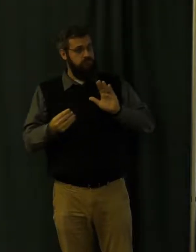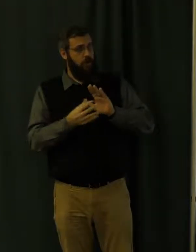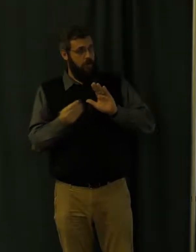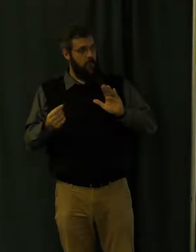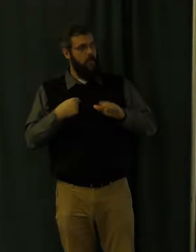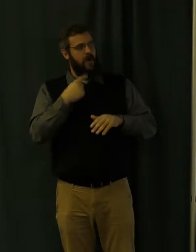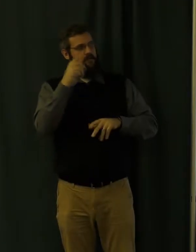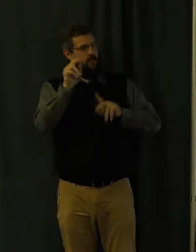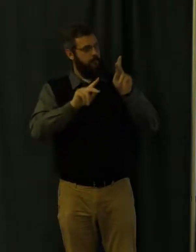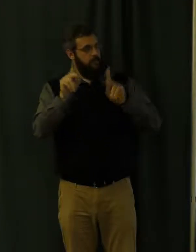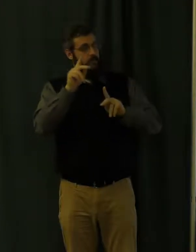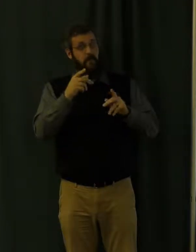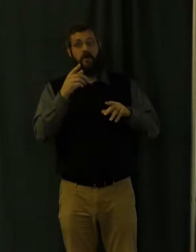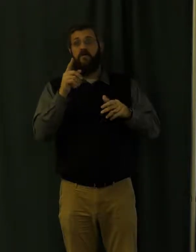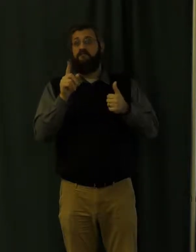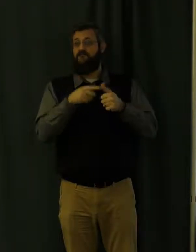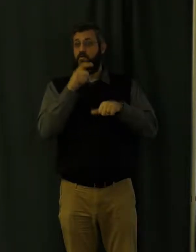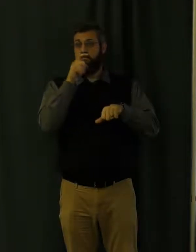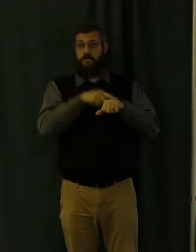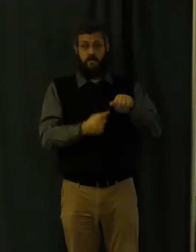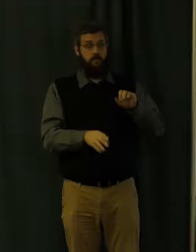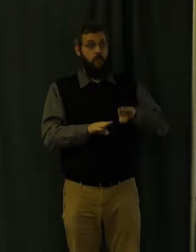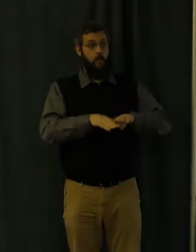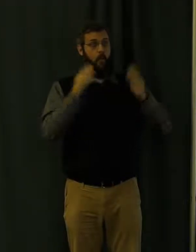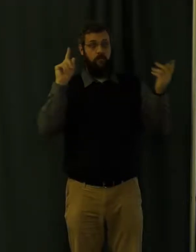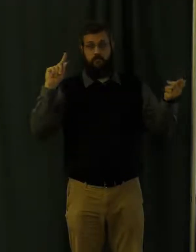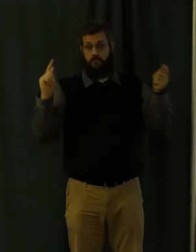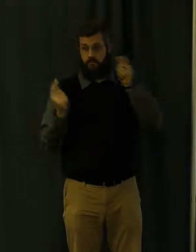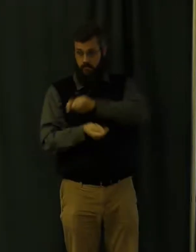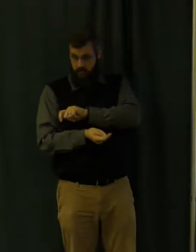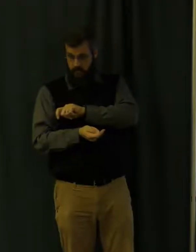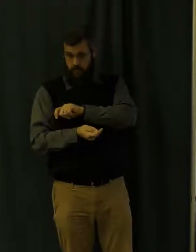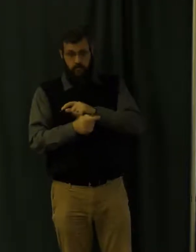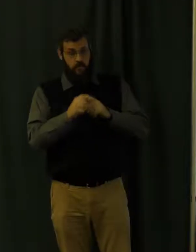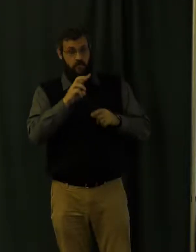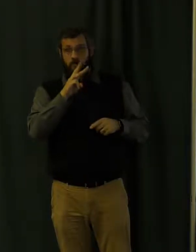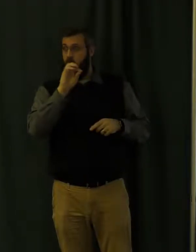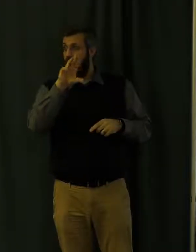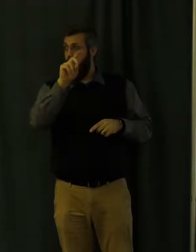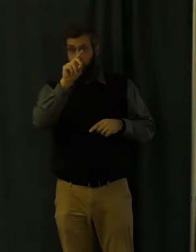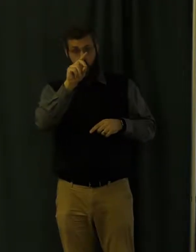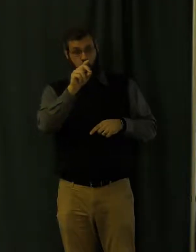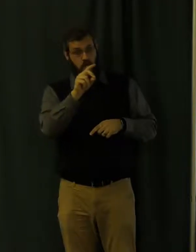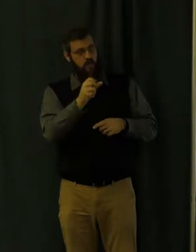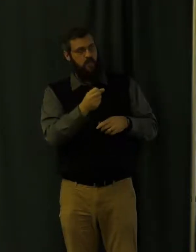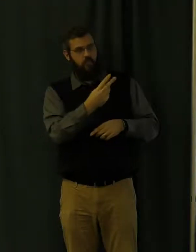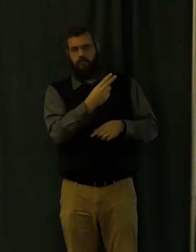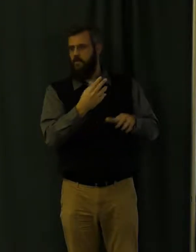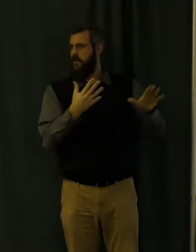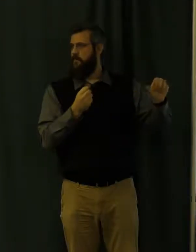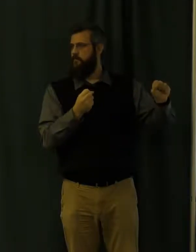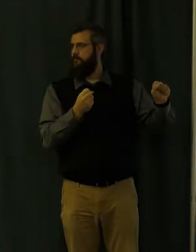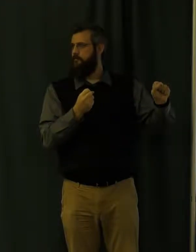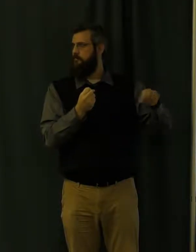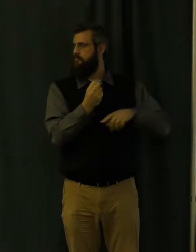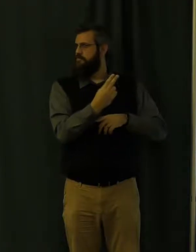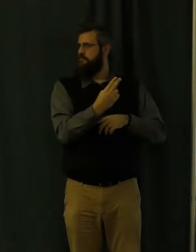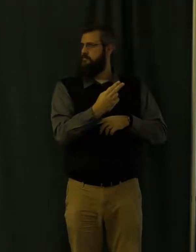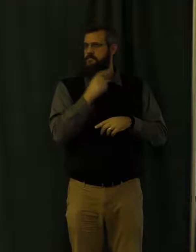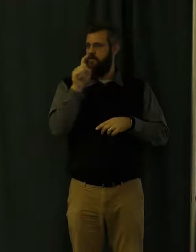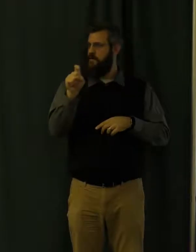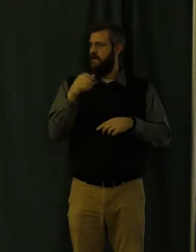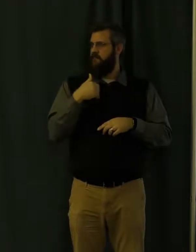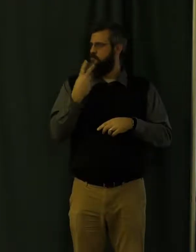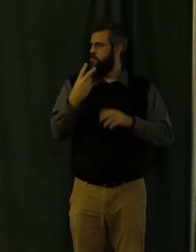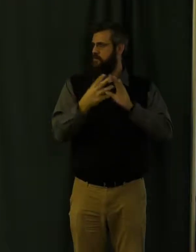tell people, once you've converted it, you just drag that Word copy straight to the trash. Because you don't need